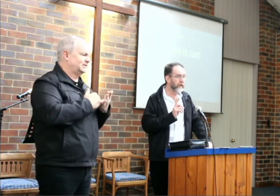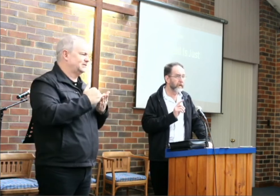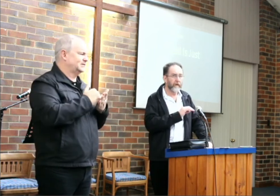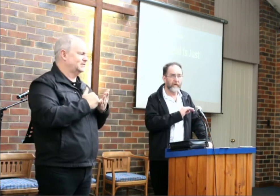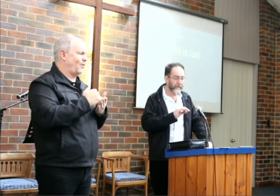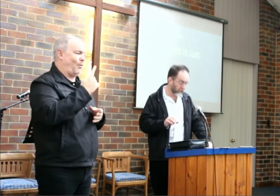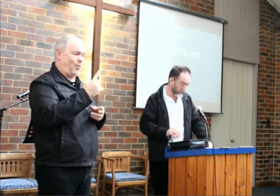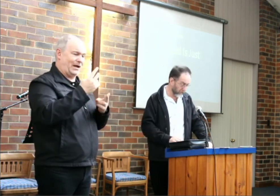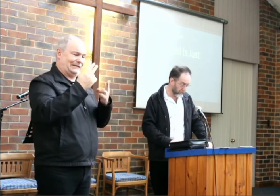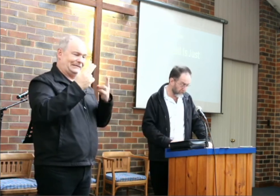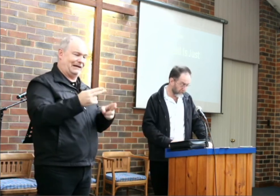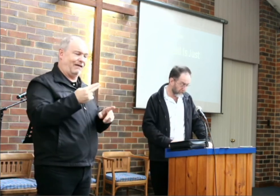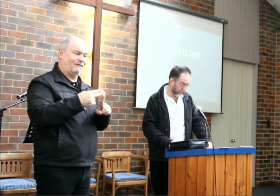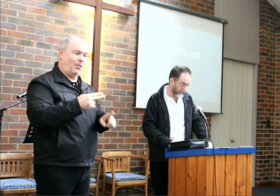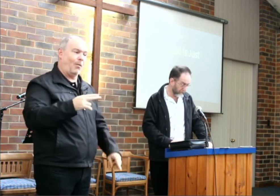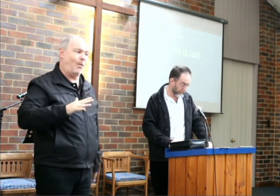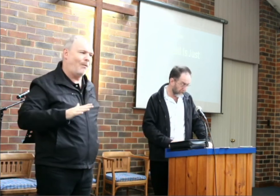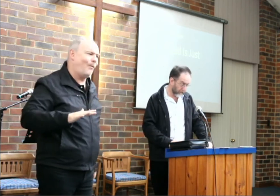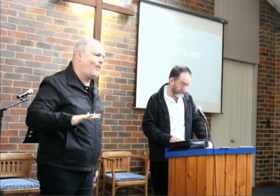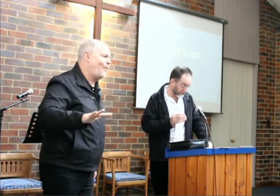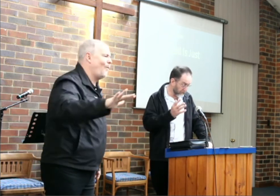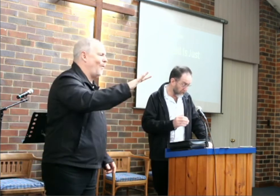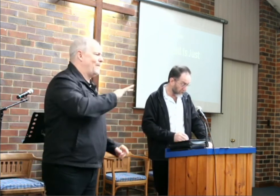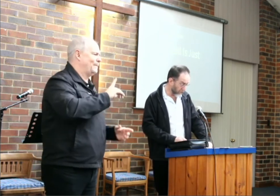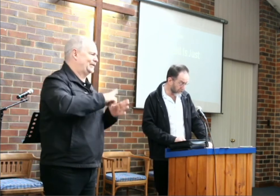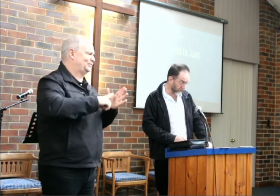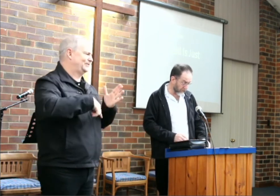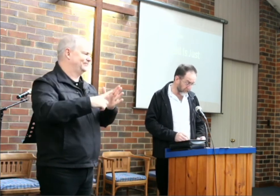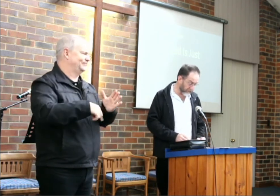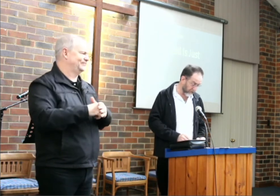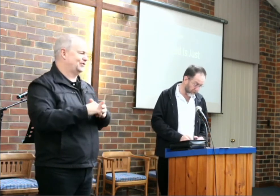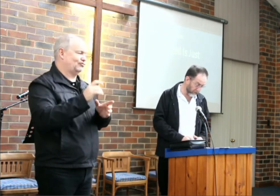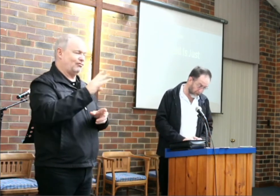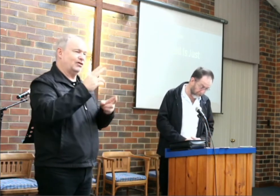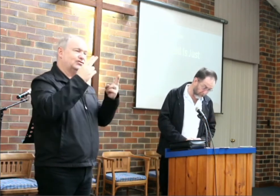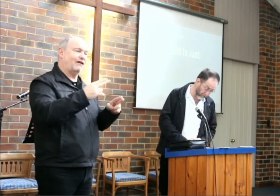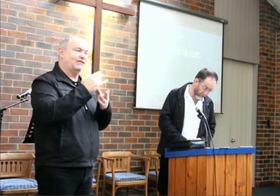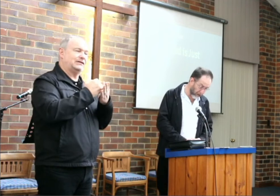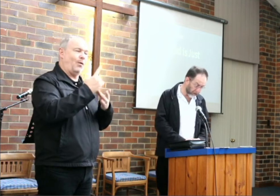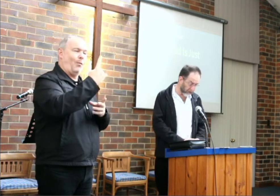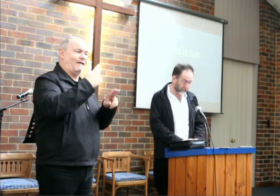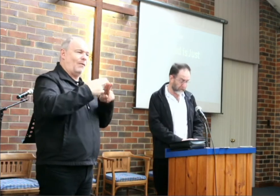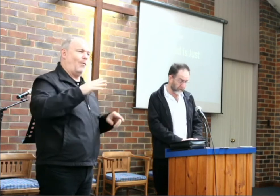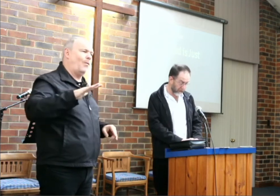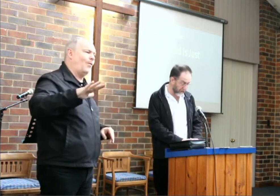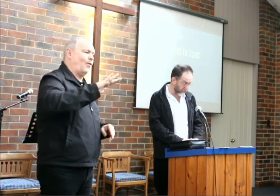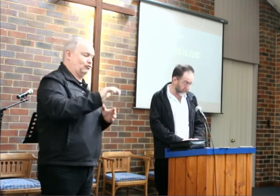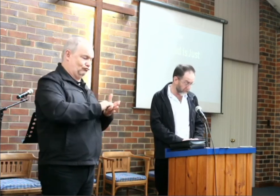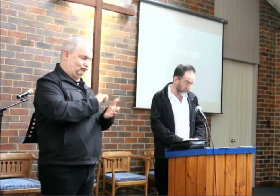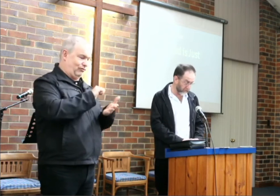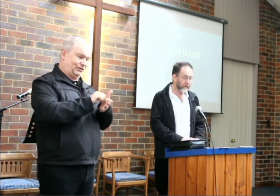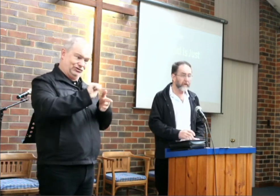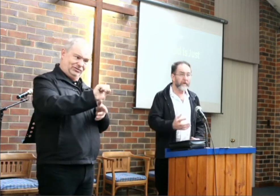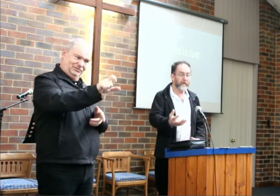One for all. It says, Christ died for sins, one for all, the righteous for the